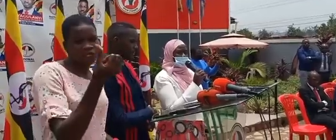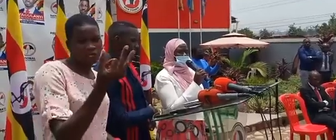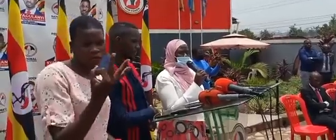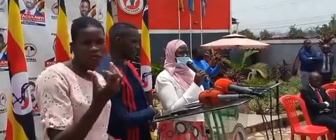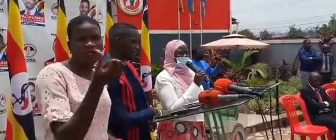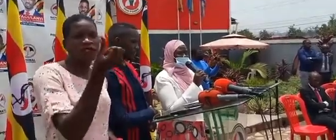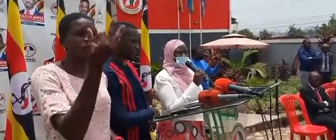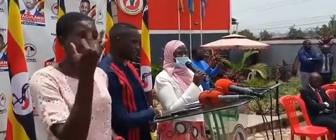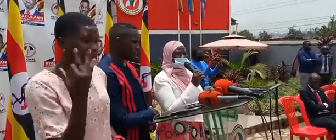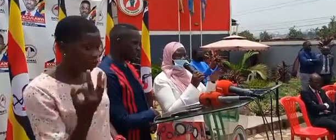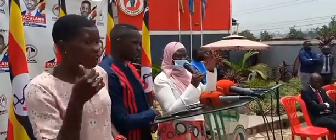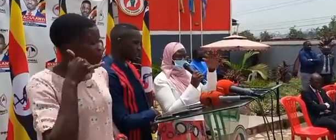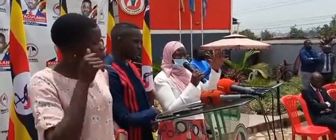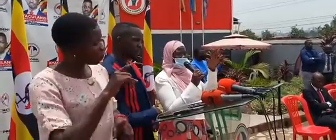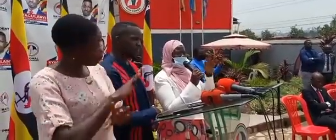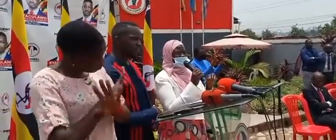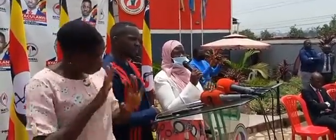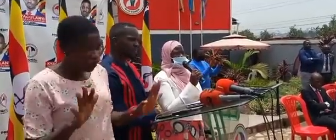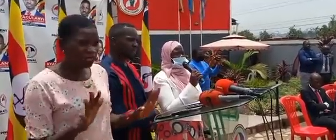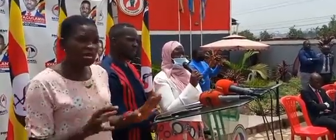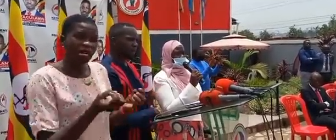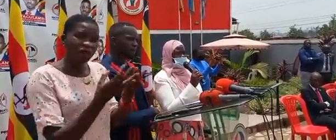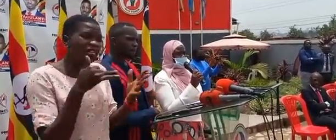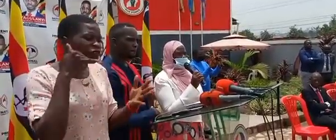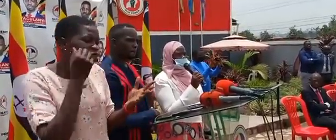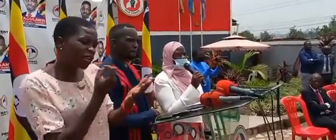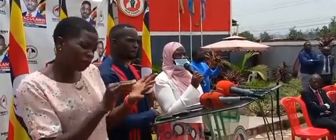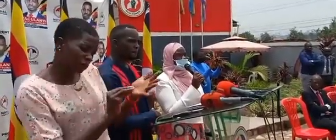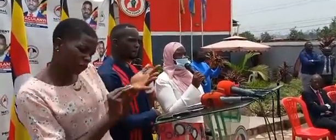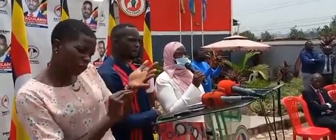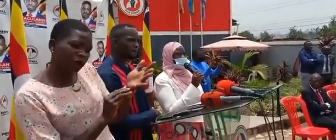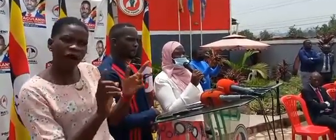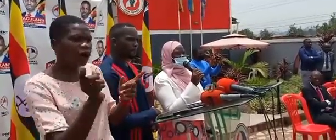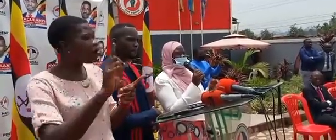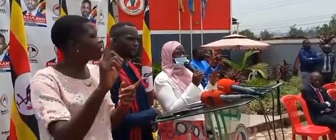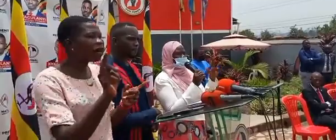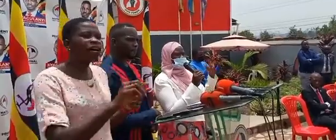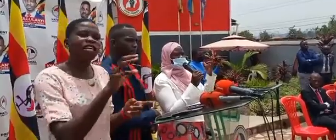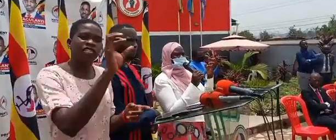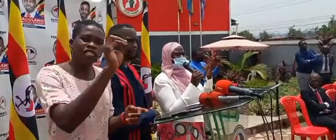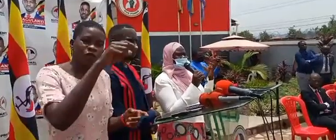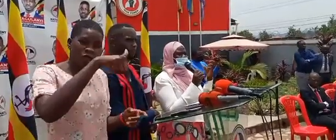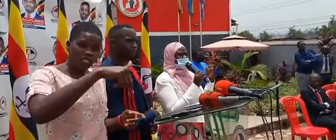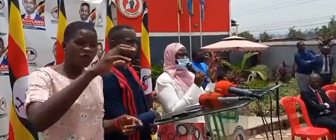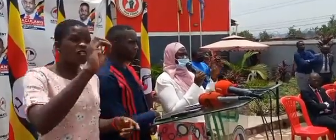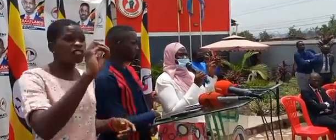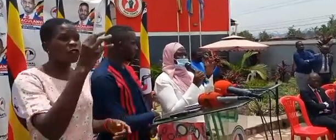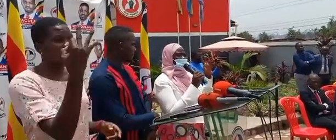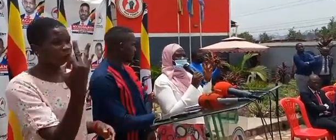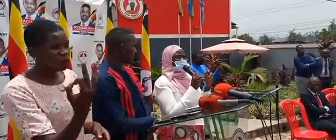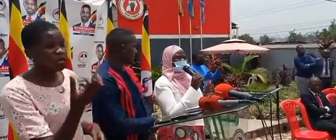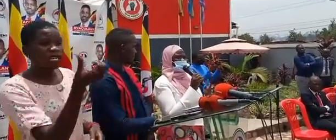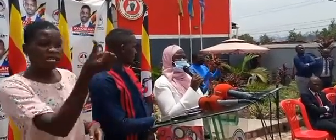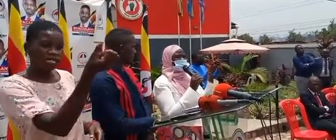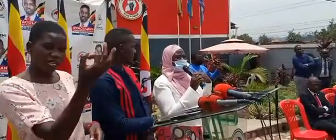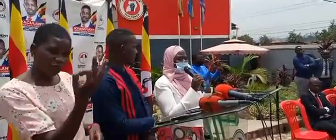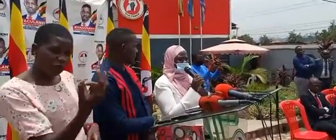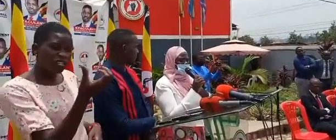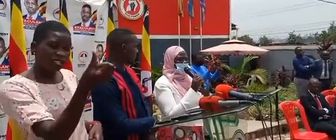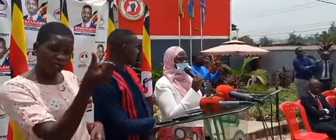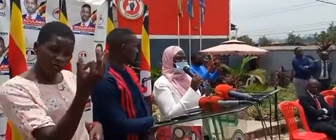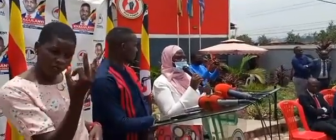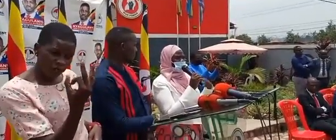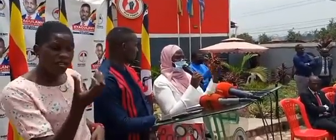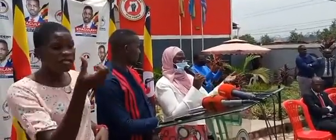0703-63-63-63. Yeyo kaba nange, amasimu manji, gebateka weyo. Abalalabateka neku messenger, bagudo pages nyinji